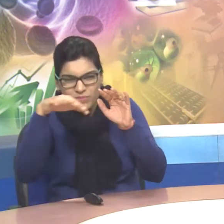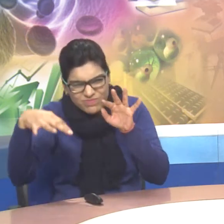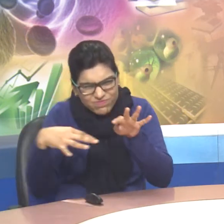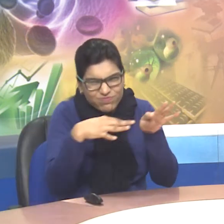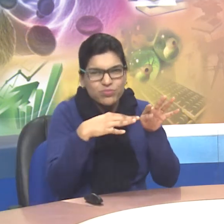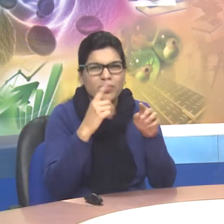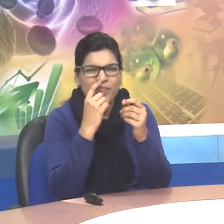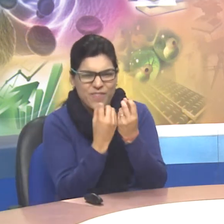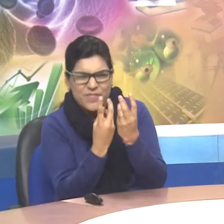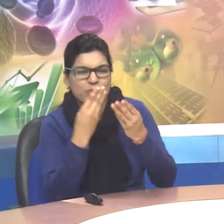for the program.